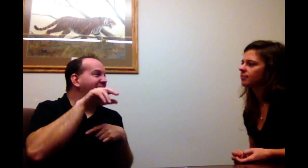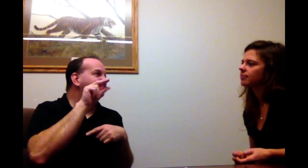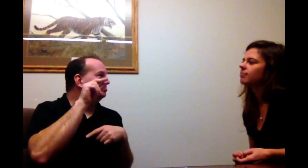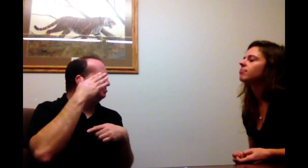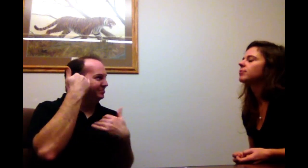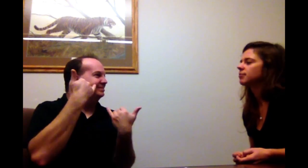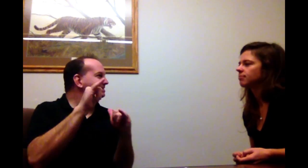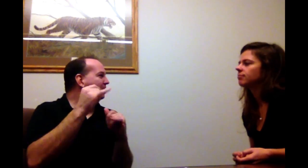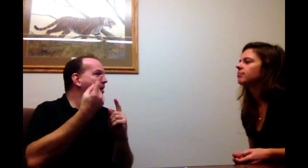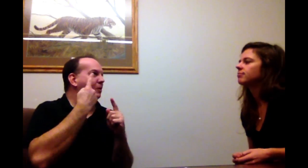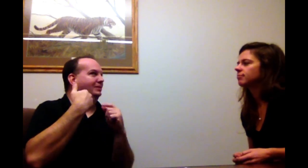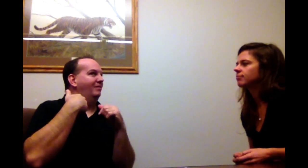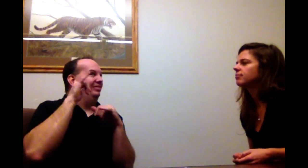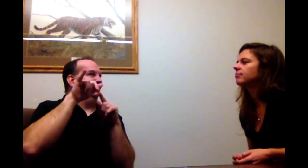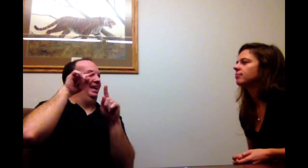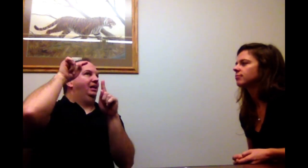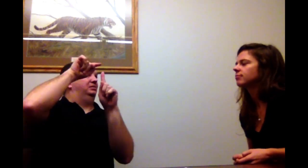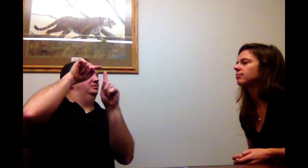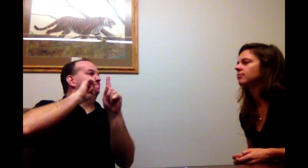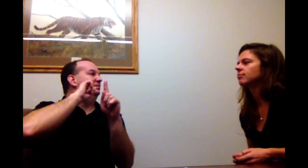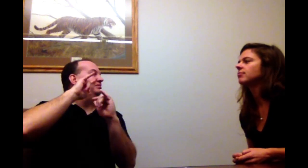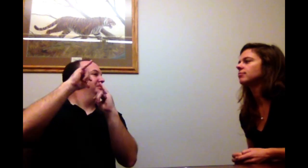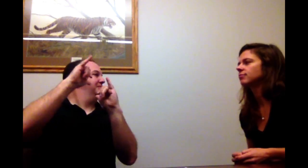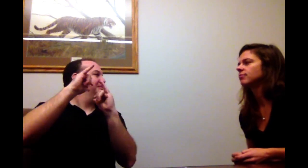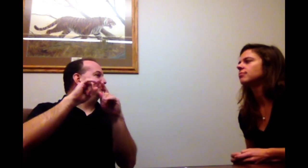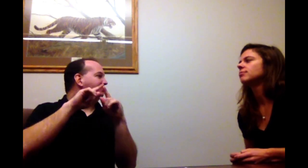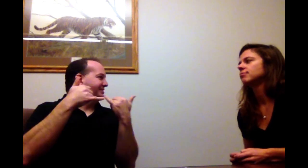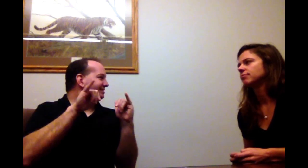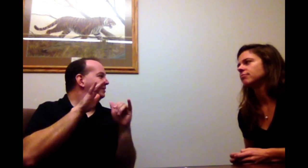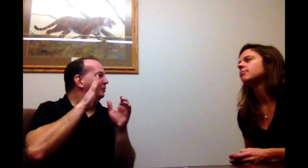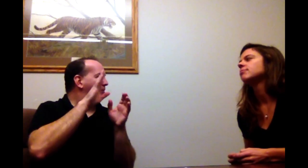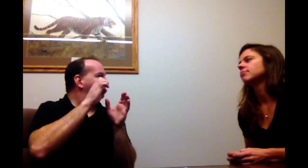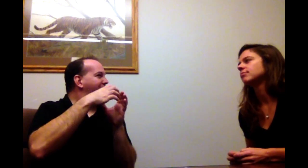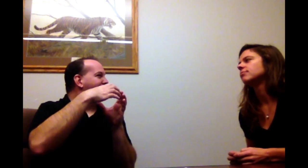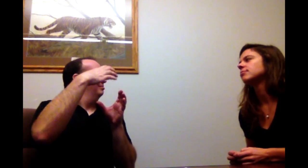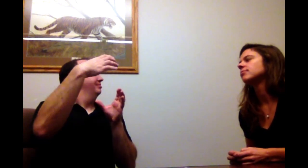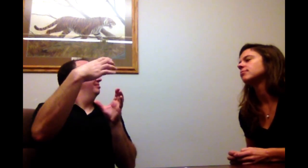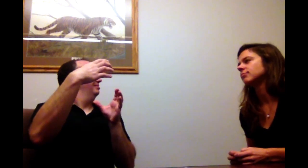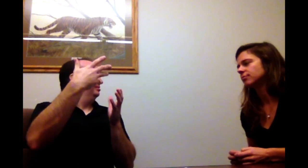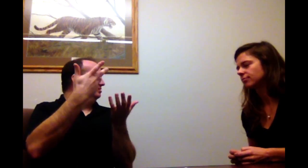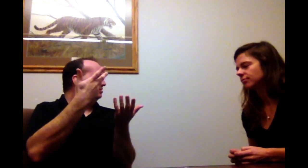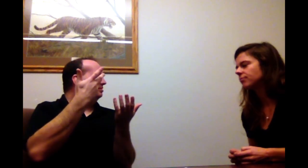of being deaf. They will just be excluded from the inner circle.